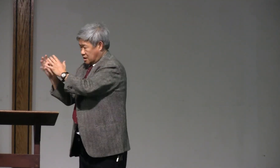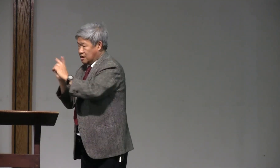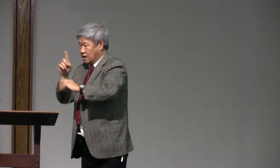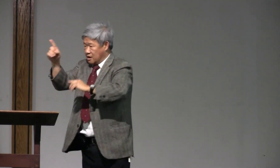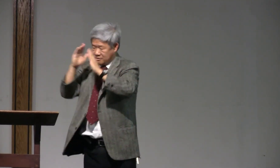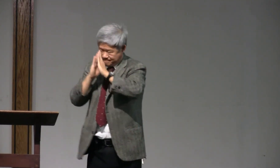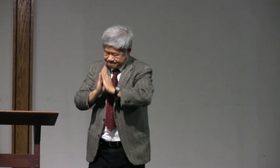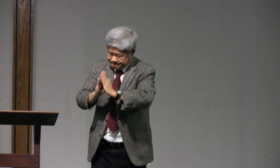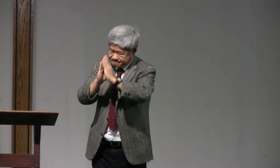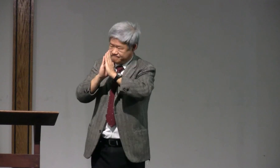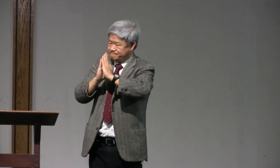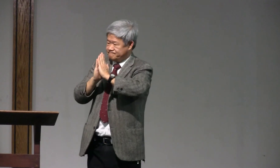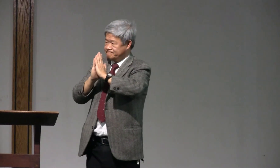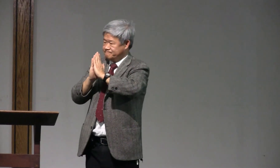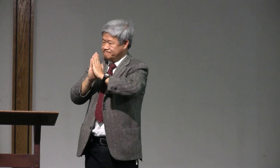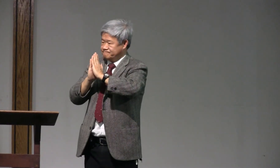go and pray.